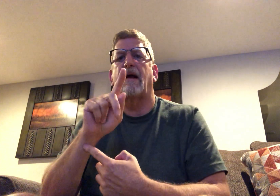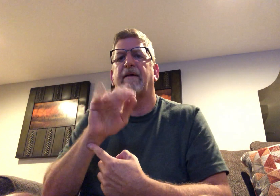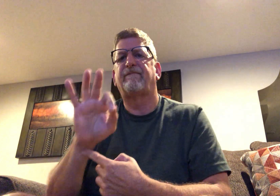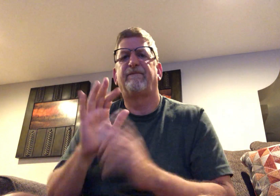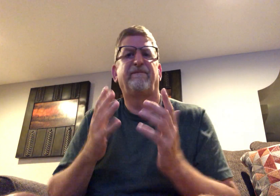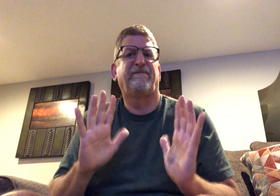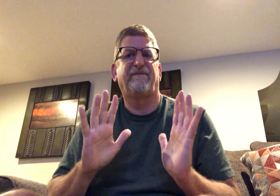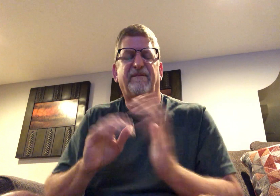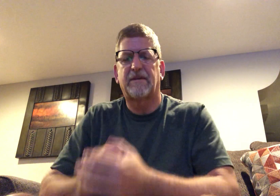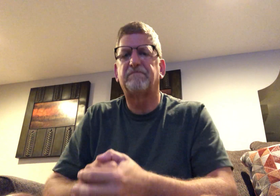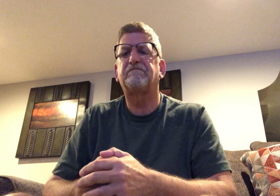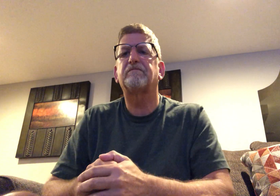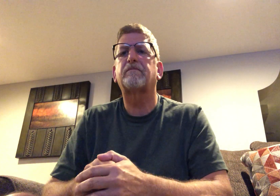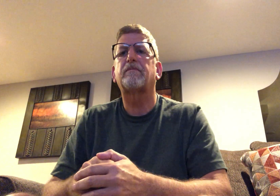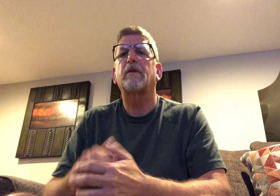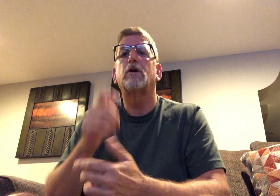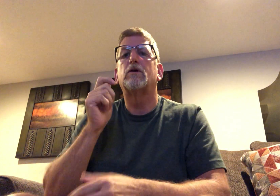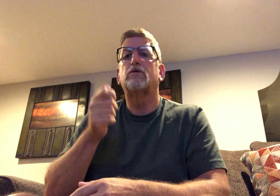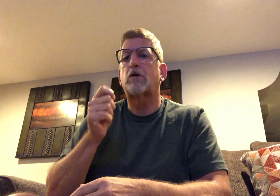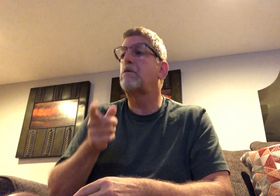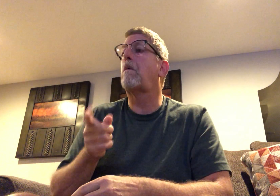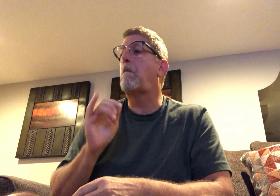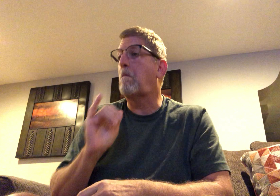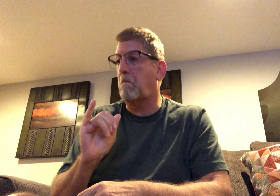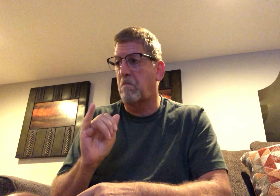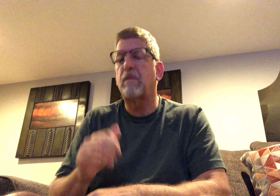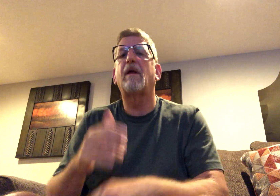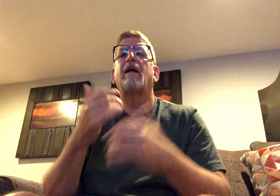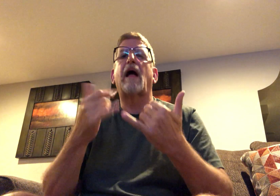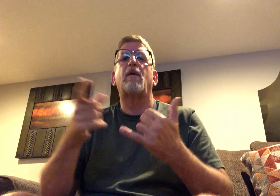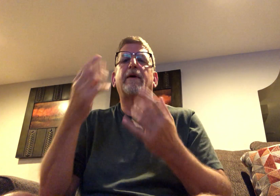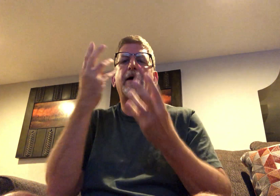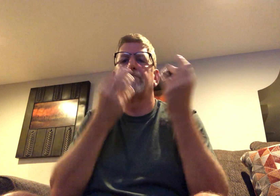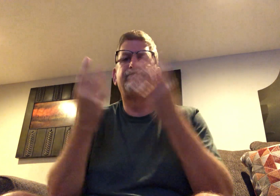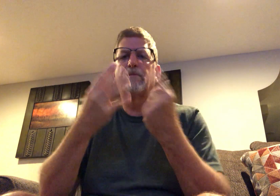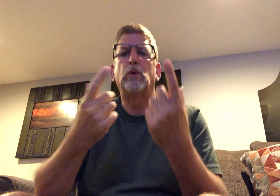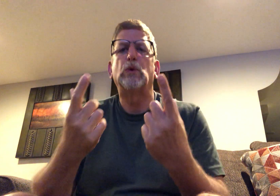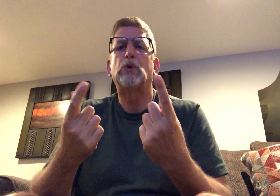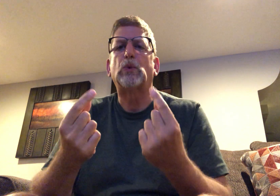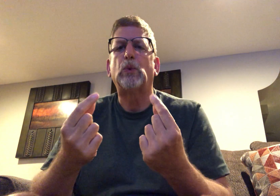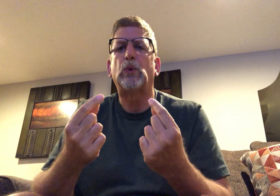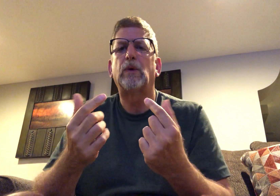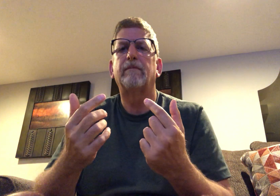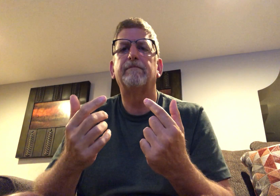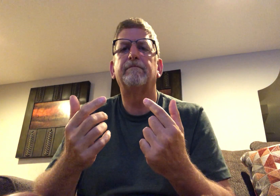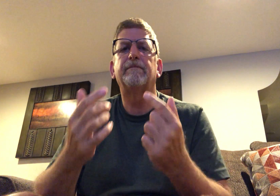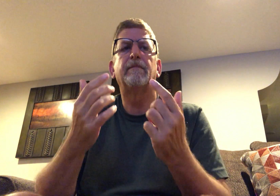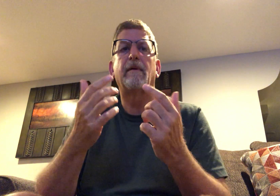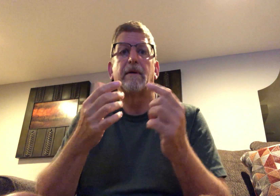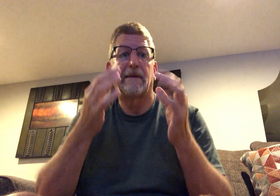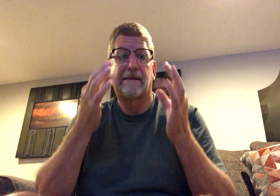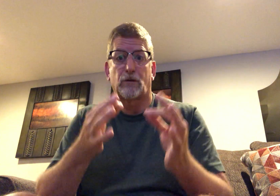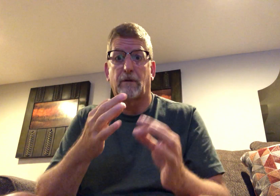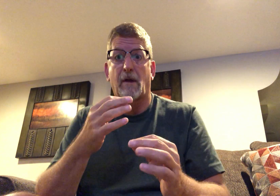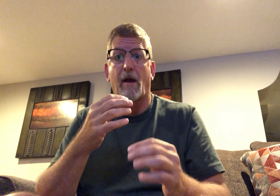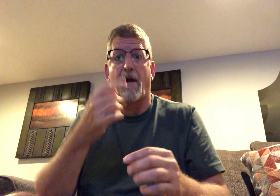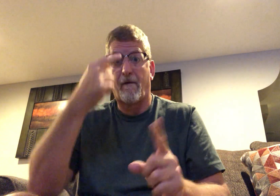who was investigating his son. That is an astounding scandal of major proportions, which all of you have covered